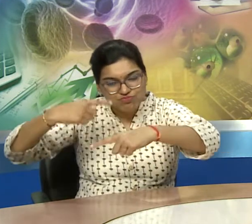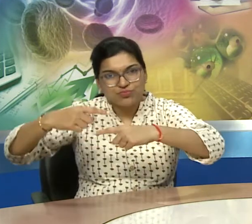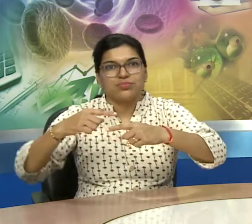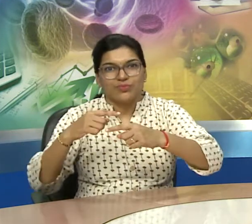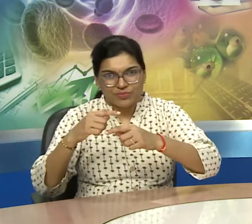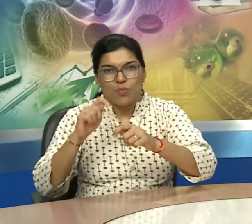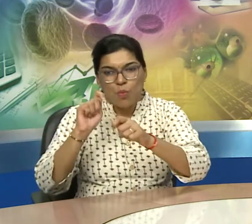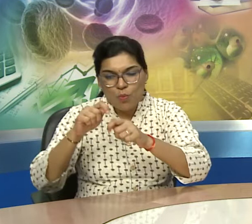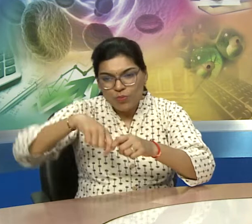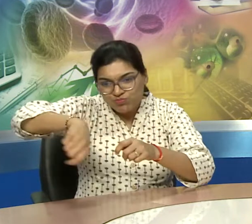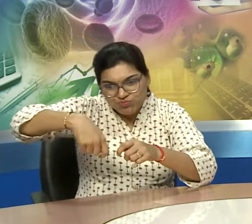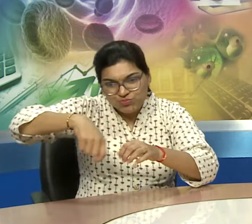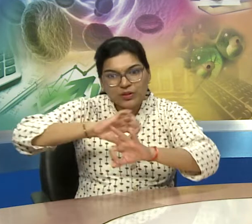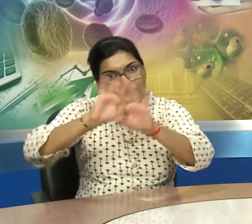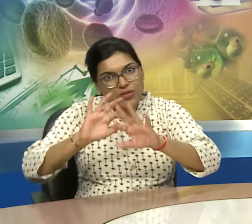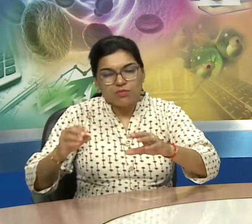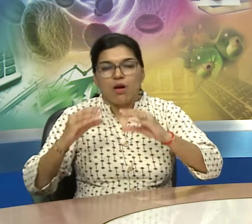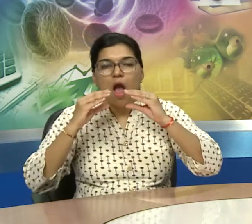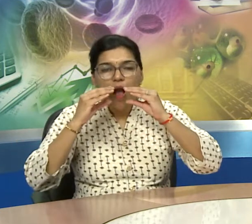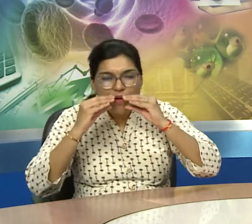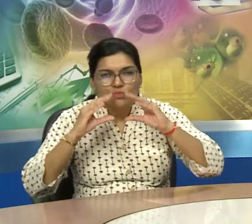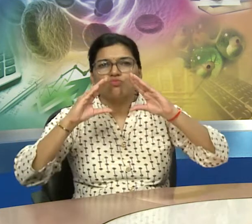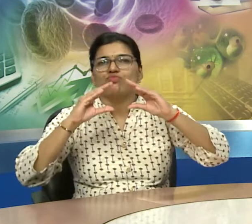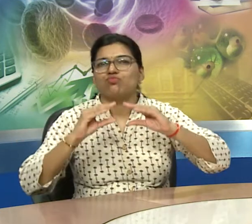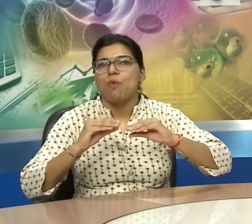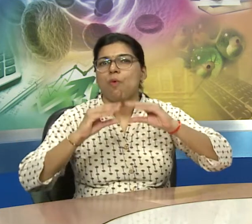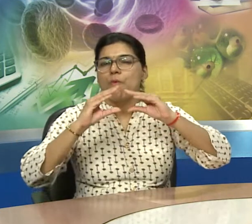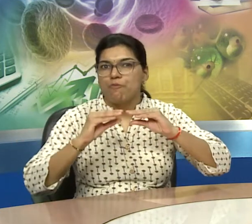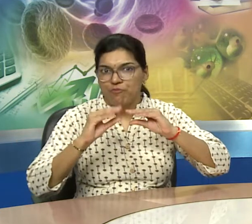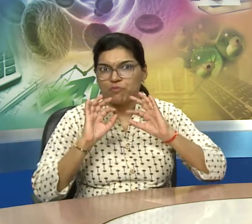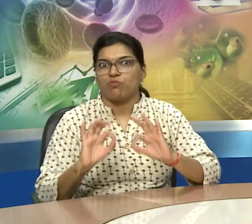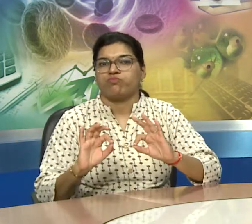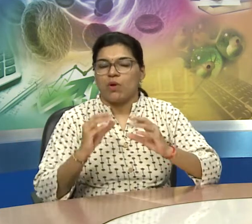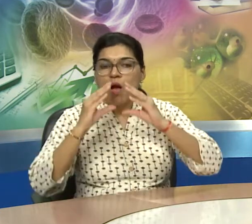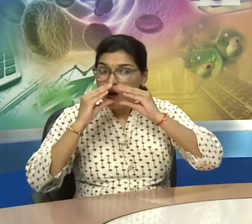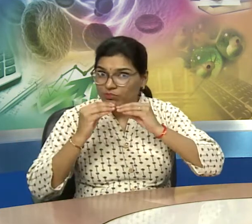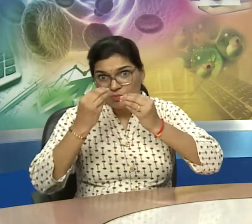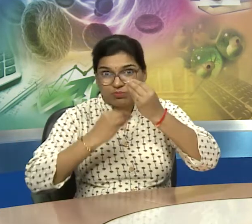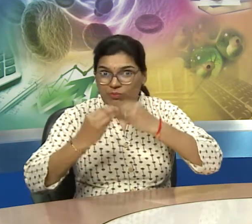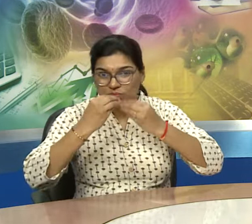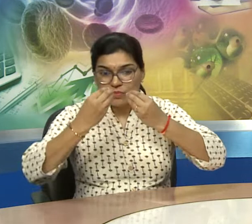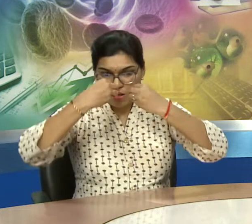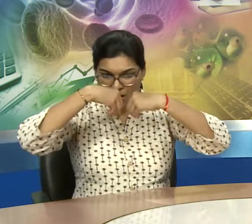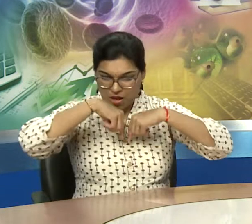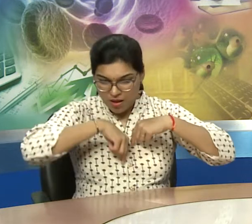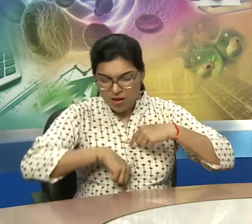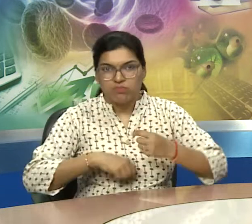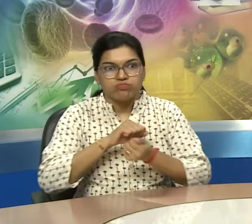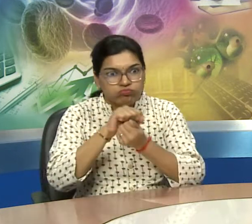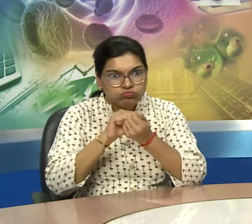fire. And that way, they can make it more digestible, because after getting